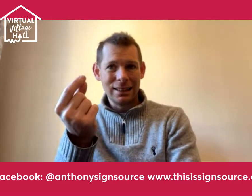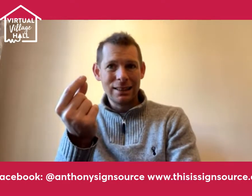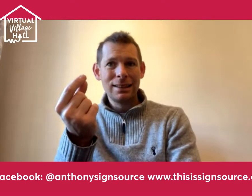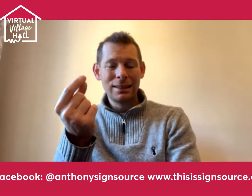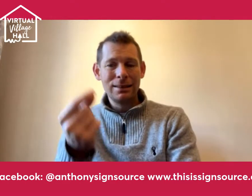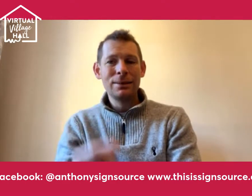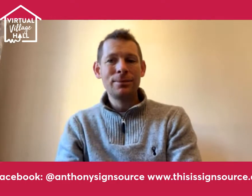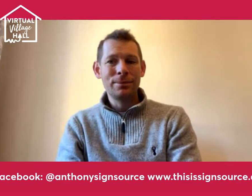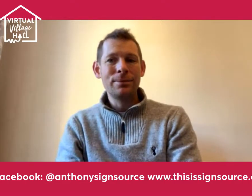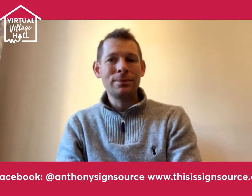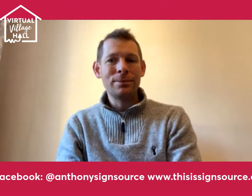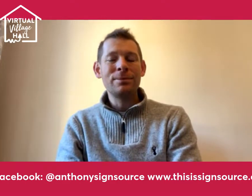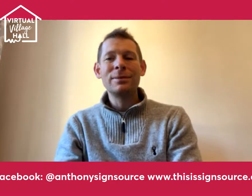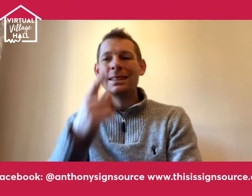So that was can,